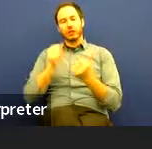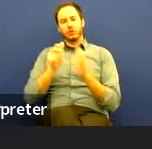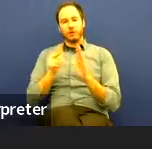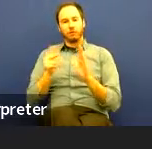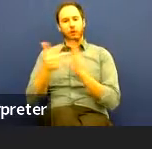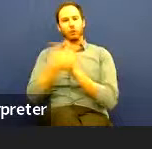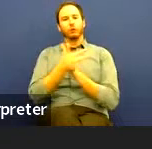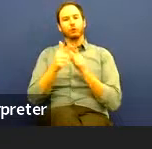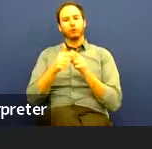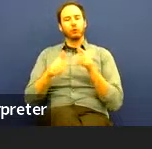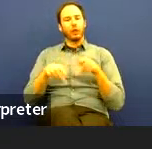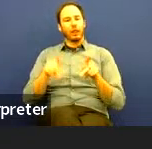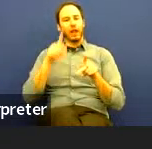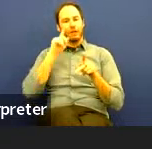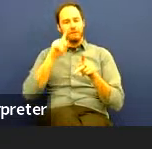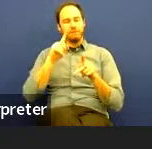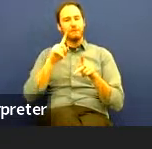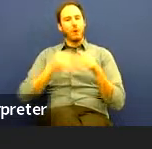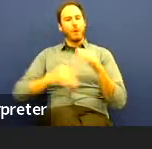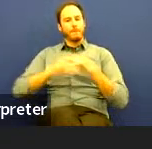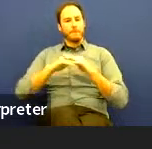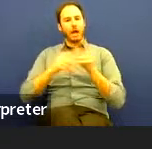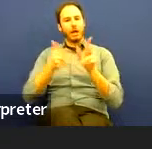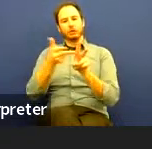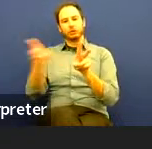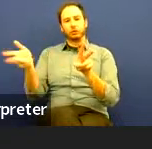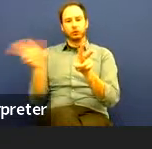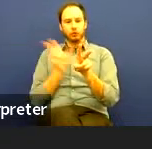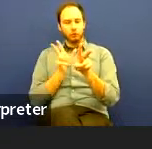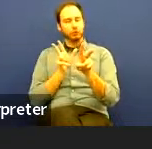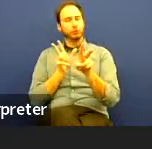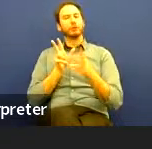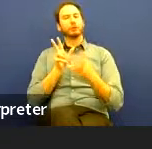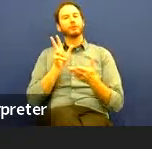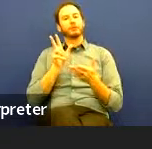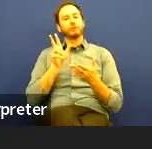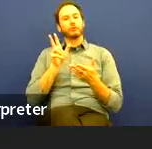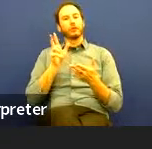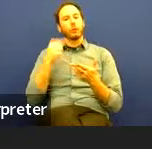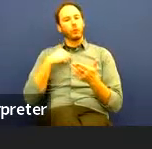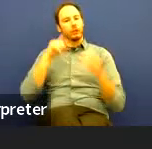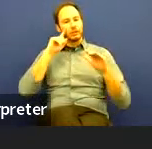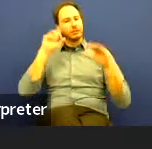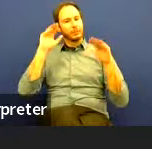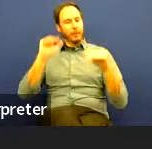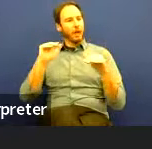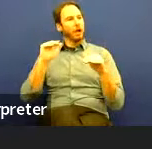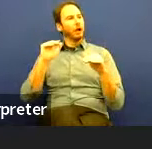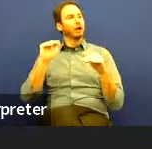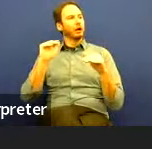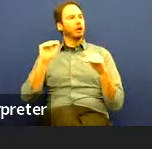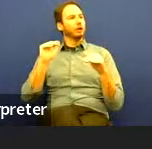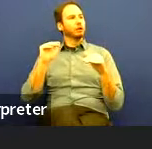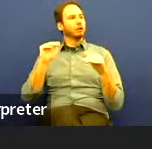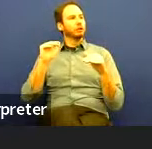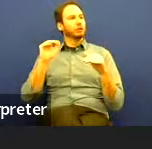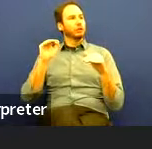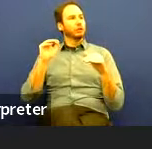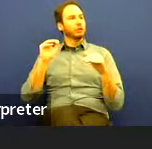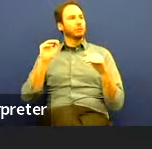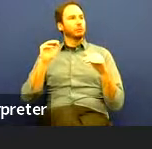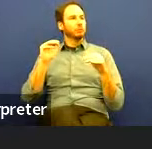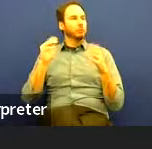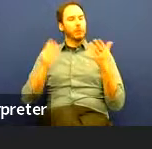for maximum queuing in this area. And that is something which we expect would be a topic